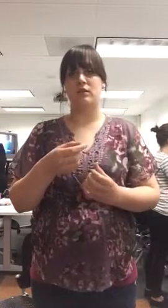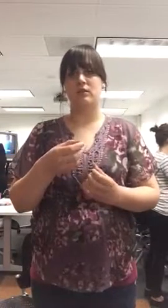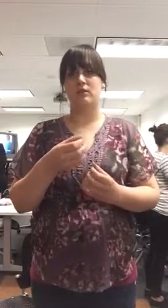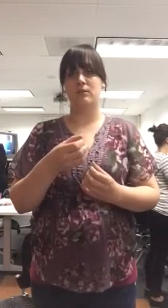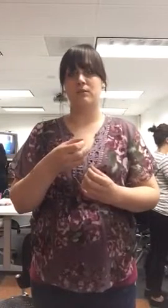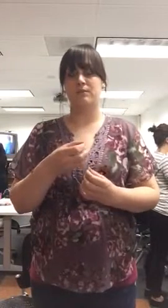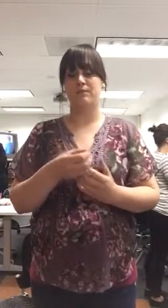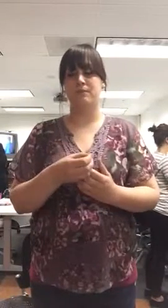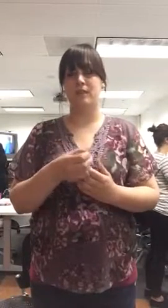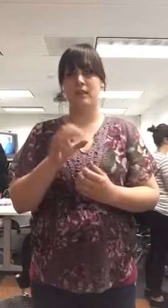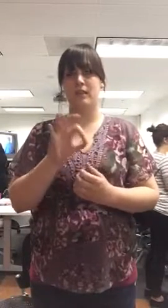1945,